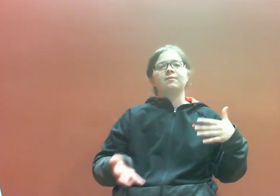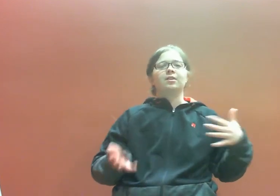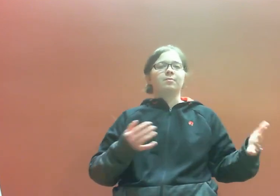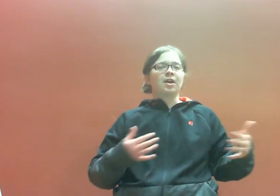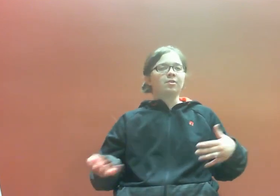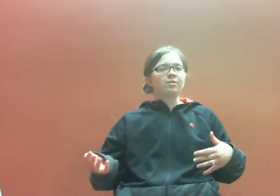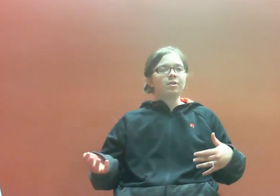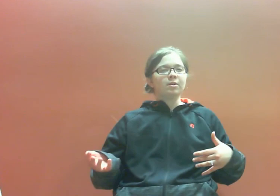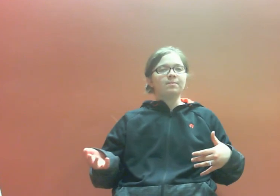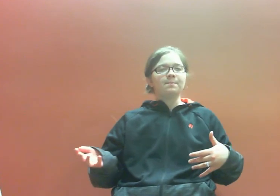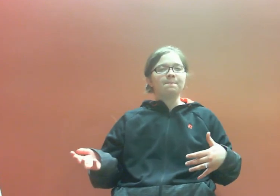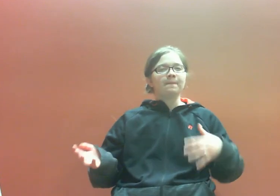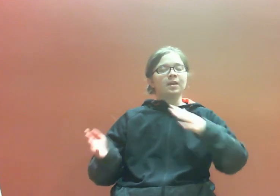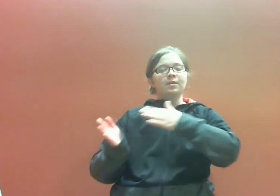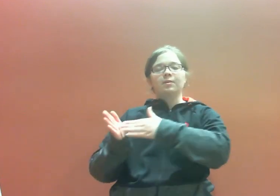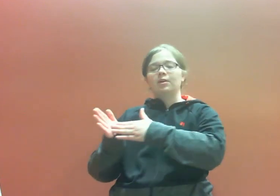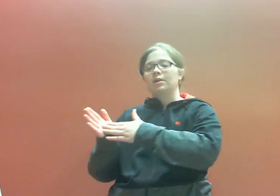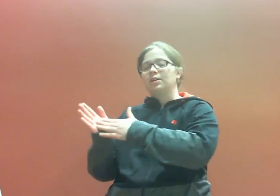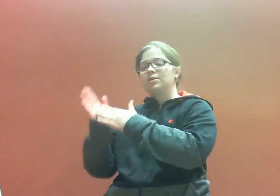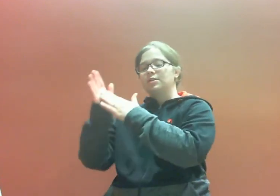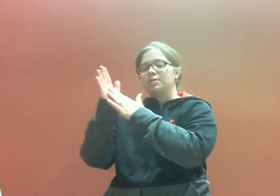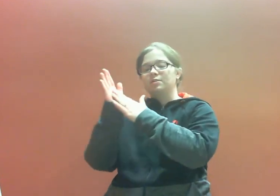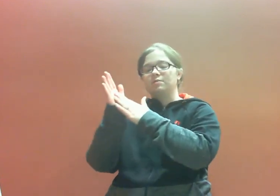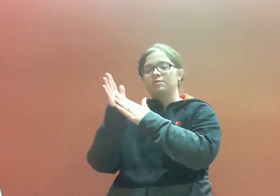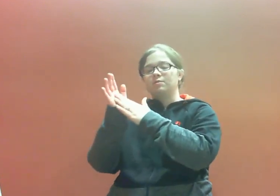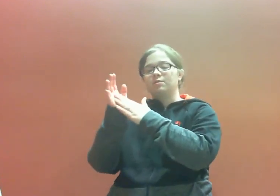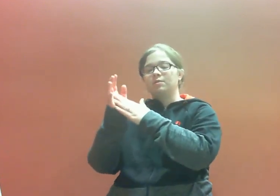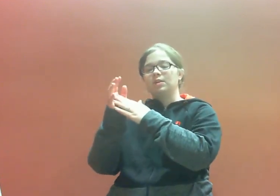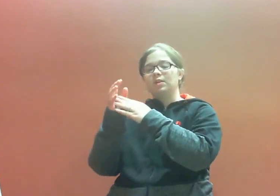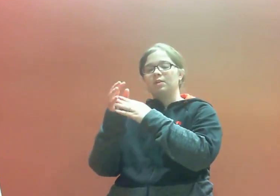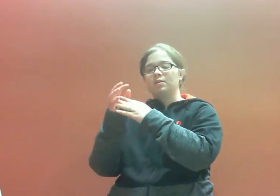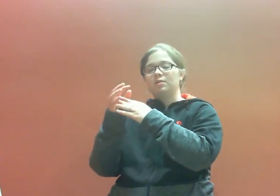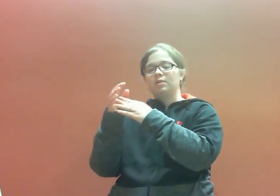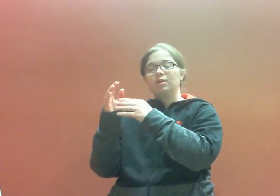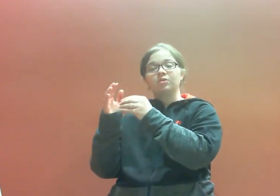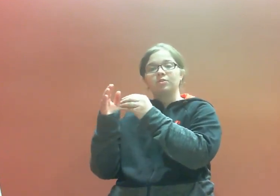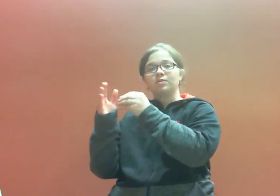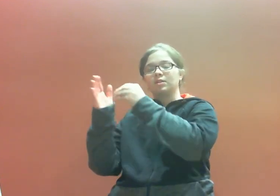a power cord, where it can the electrodes can